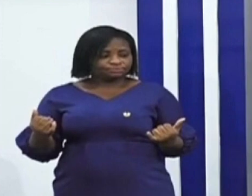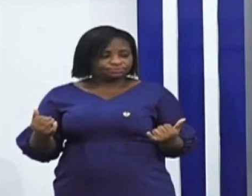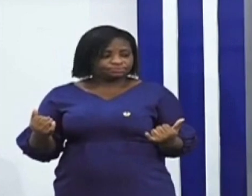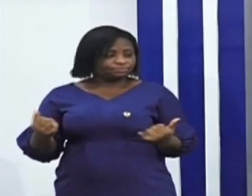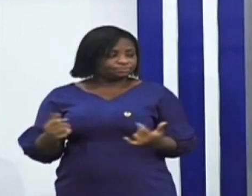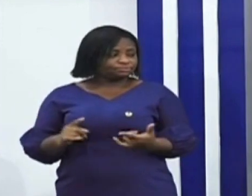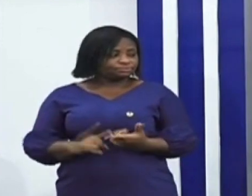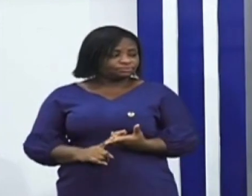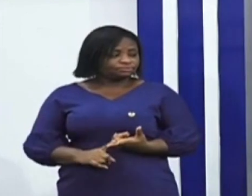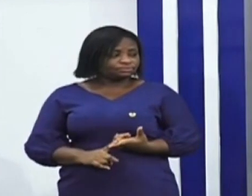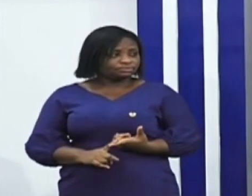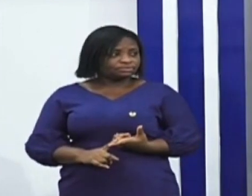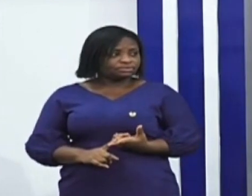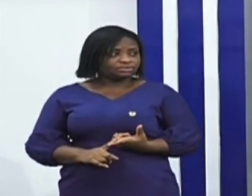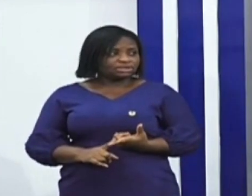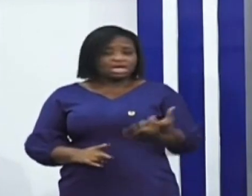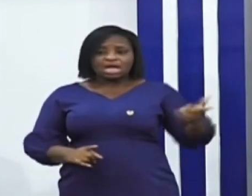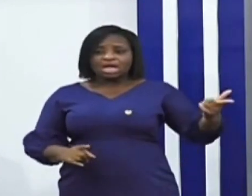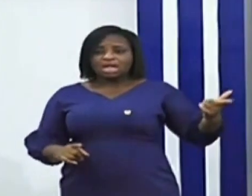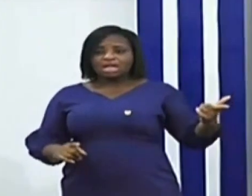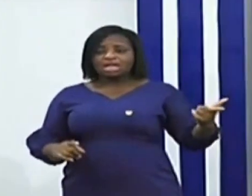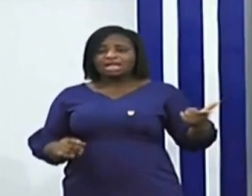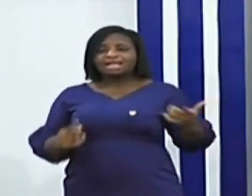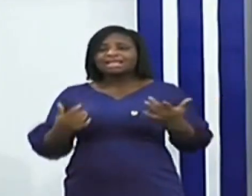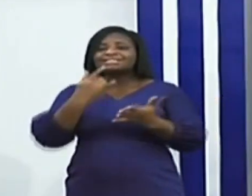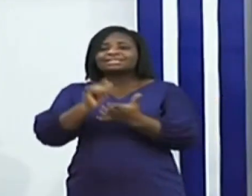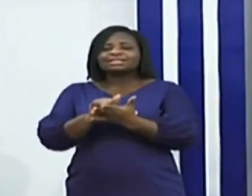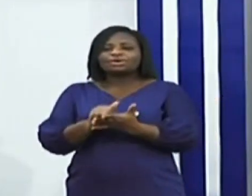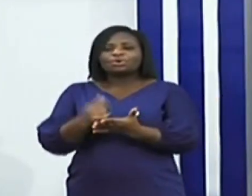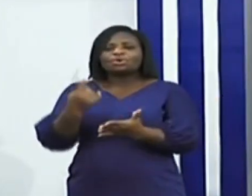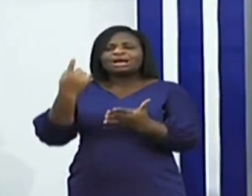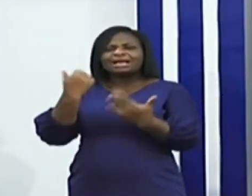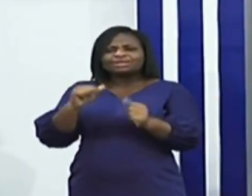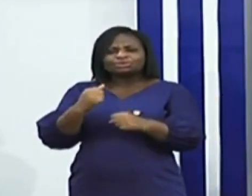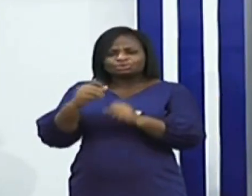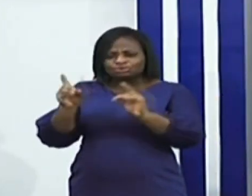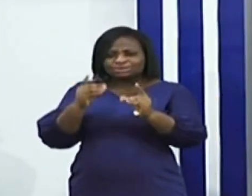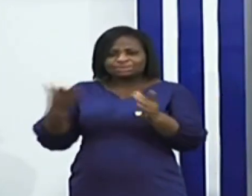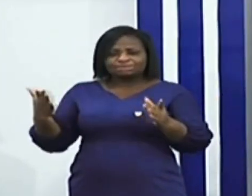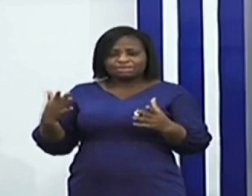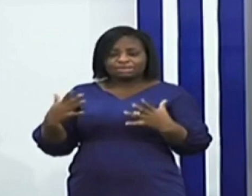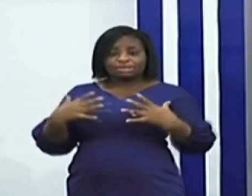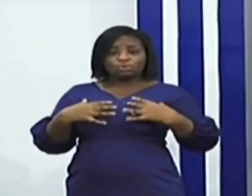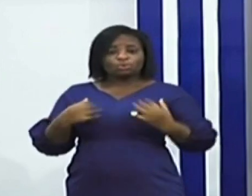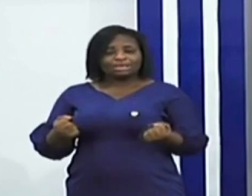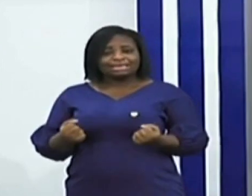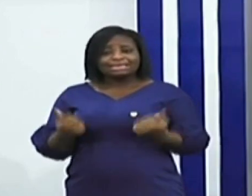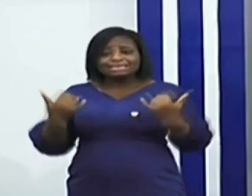Can you do anything to improve the recovery rate? Yes. The recovery rates, we have